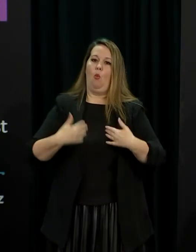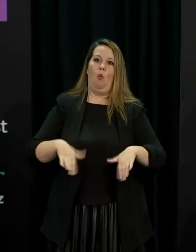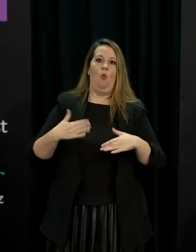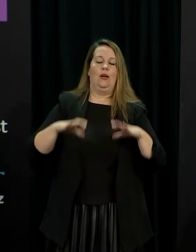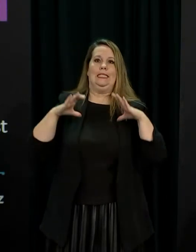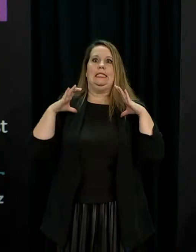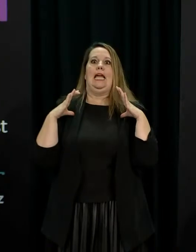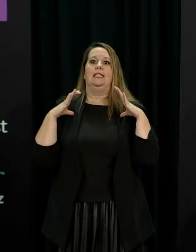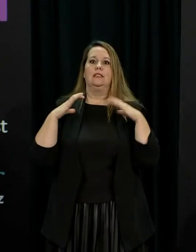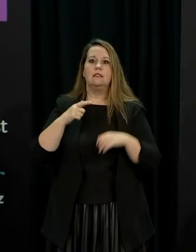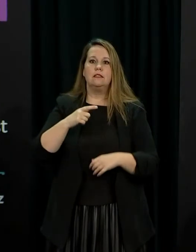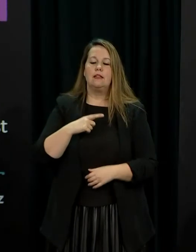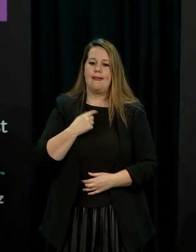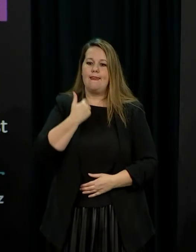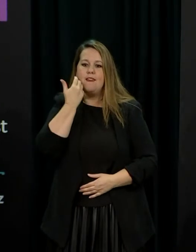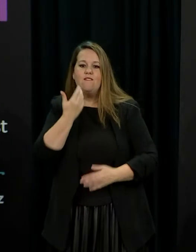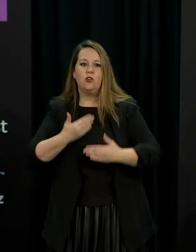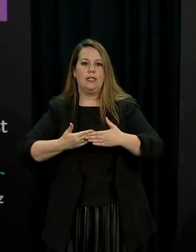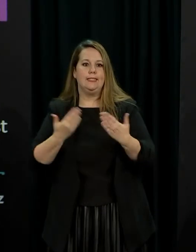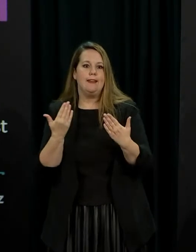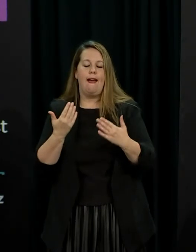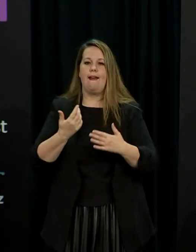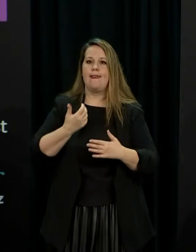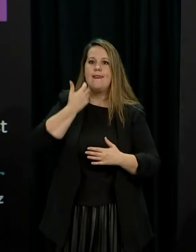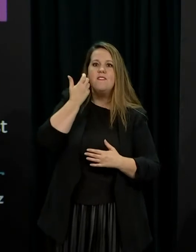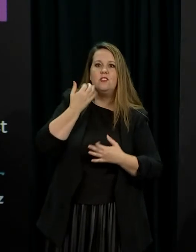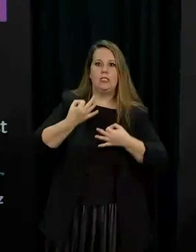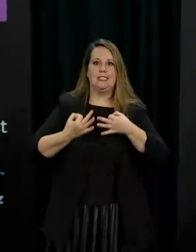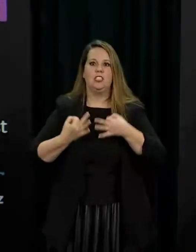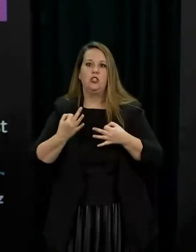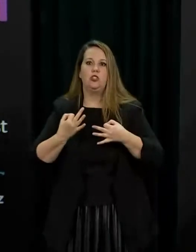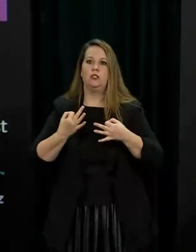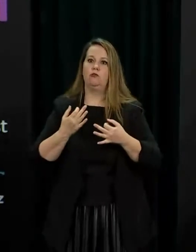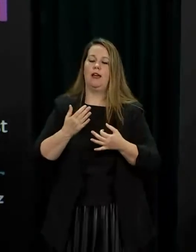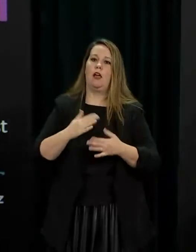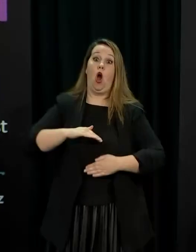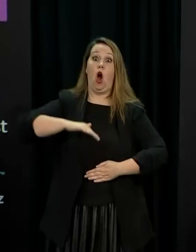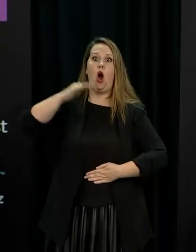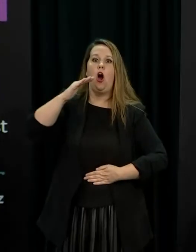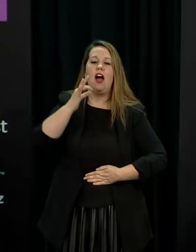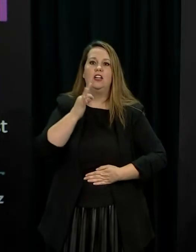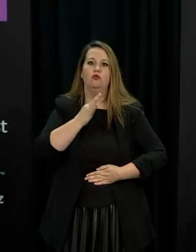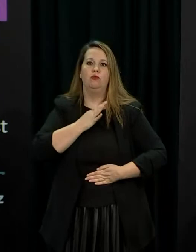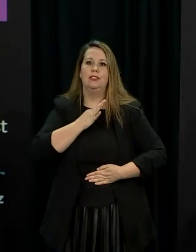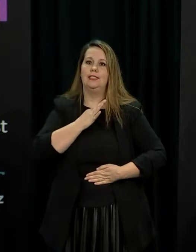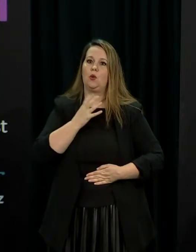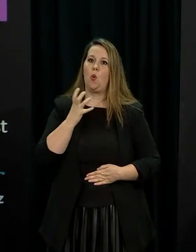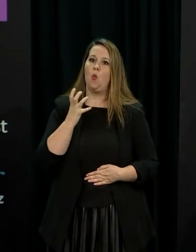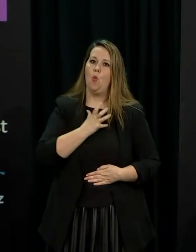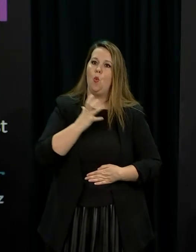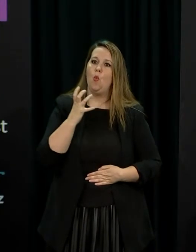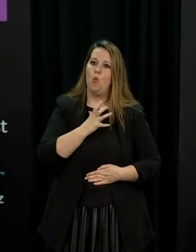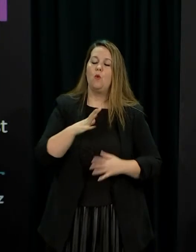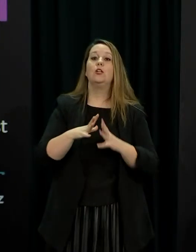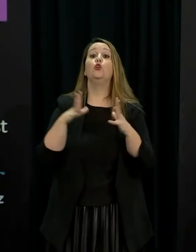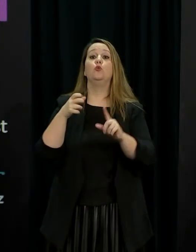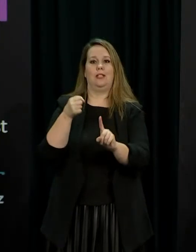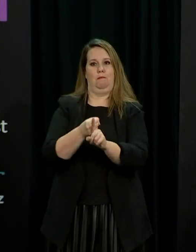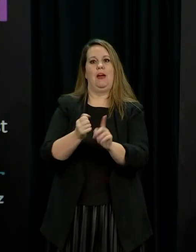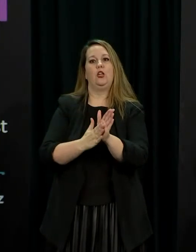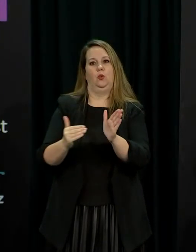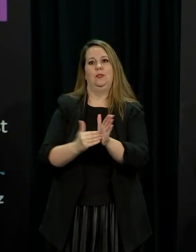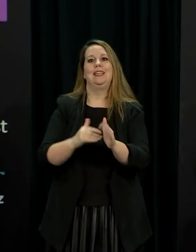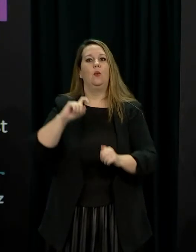at stake. And so that, I guess it's that combined weight of all those things that really created the challenge and the intensity. You